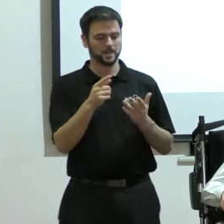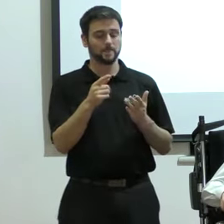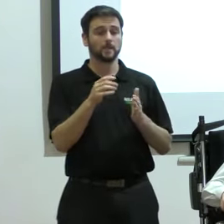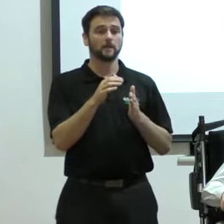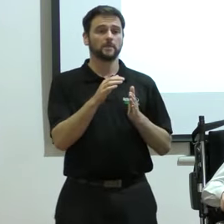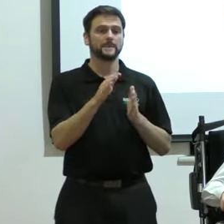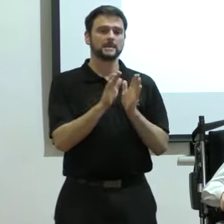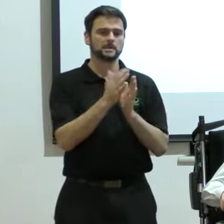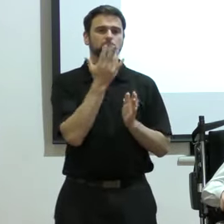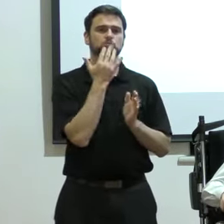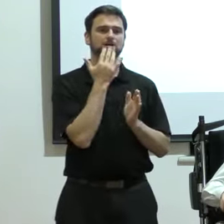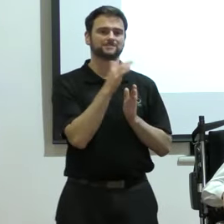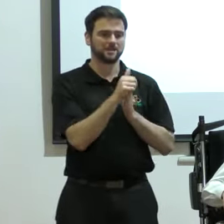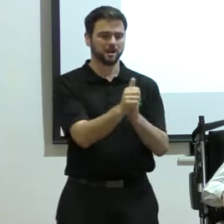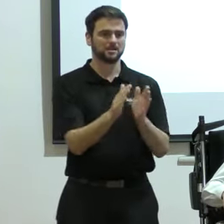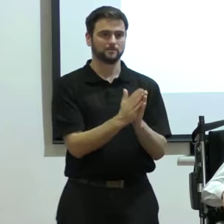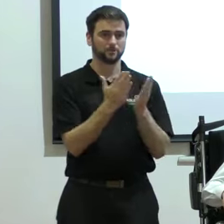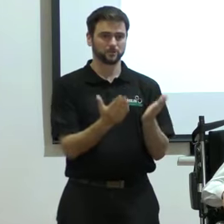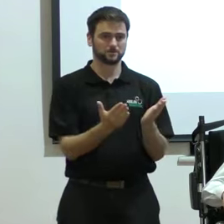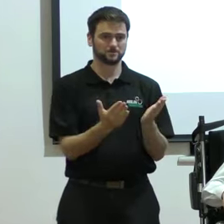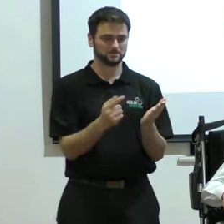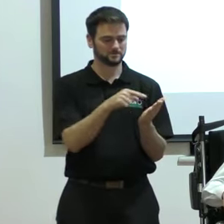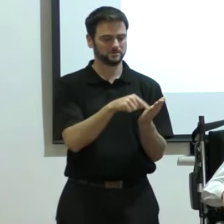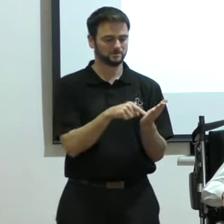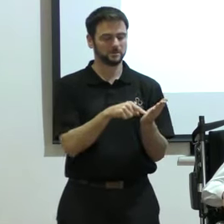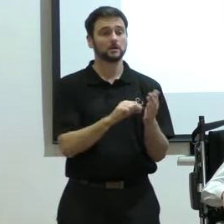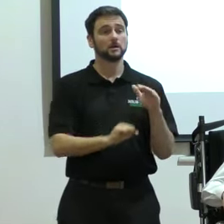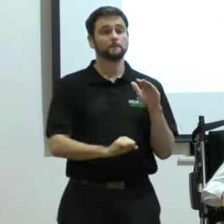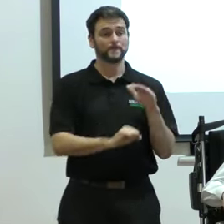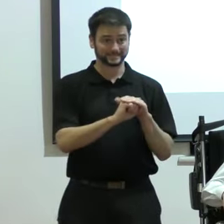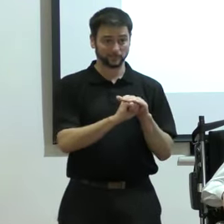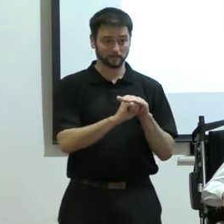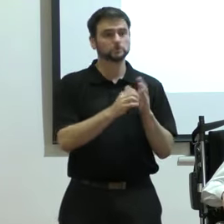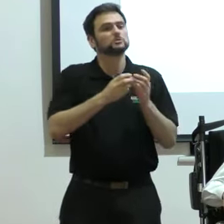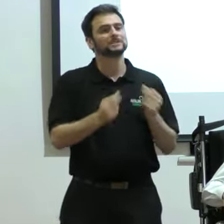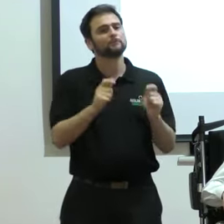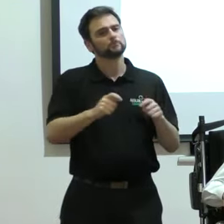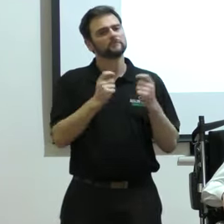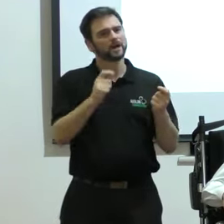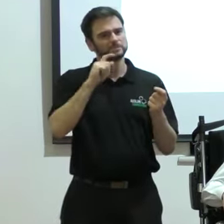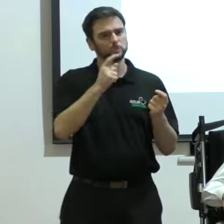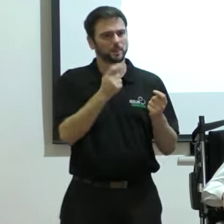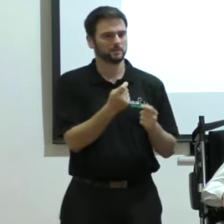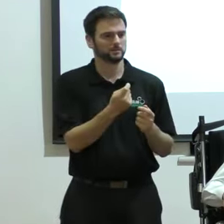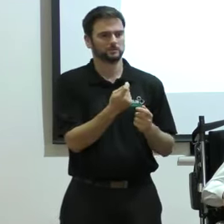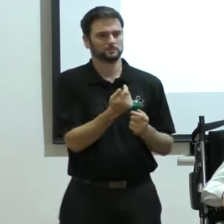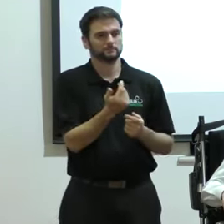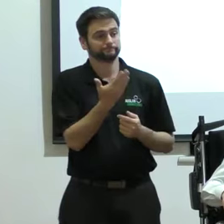will and already are charging less than the price guide. So I'm imagining a situation where,